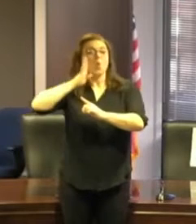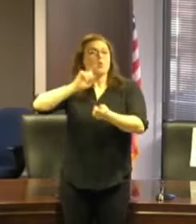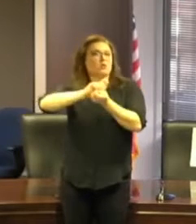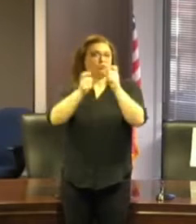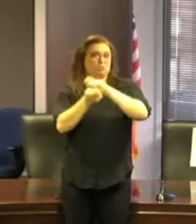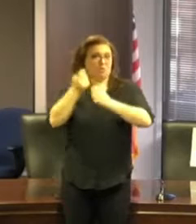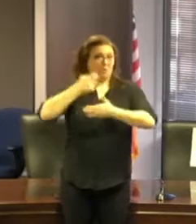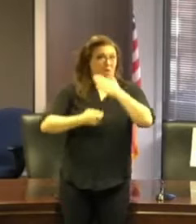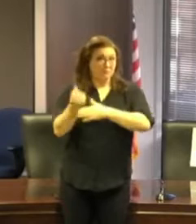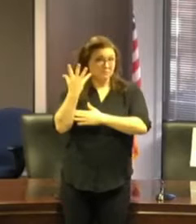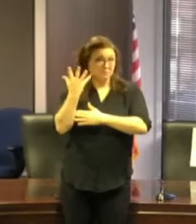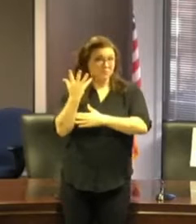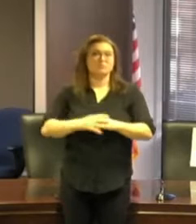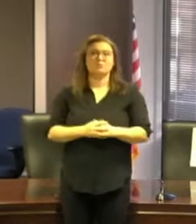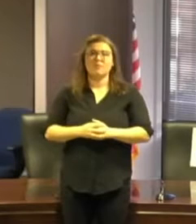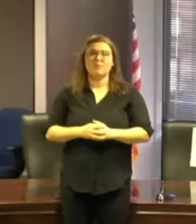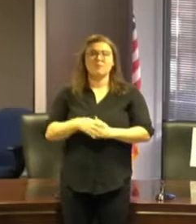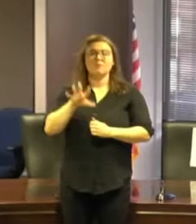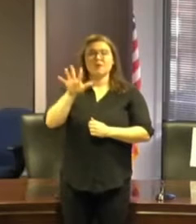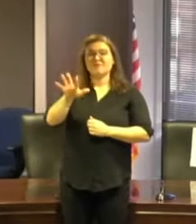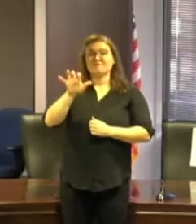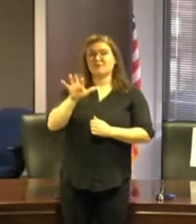will increase to